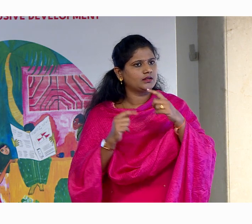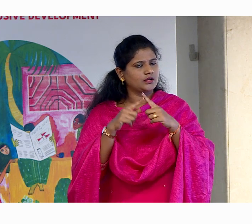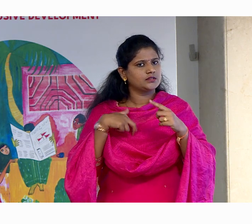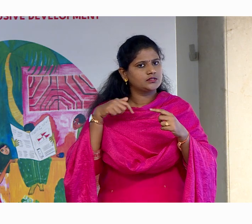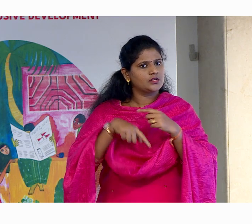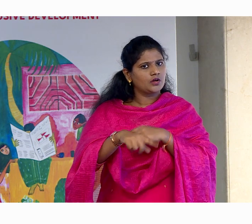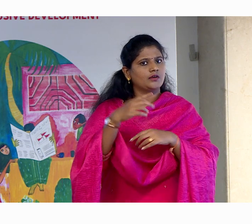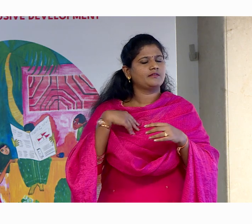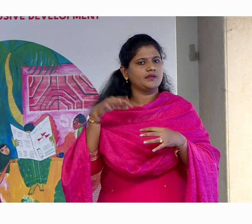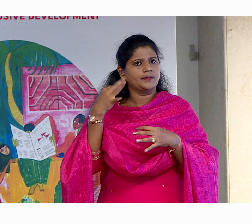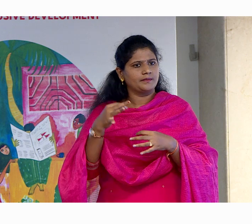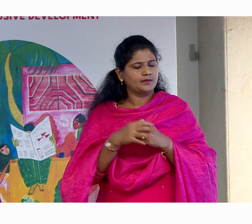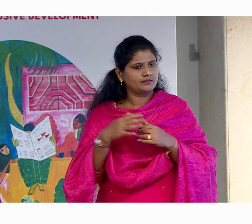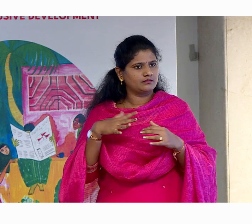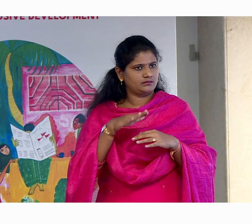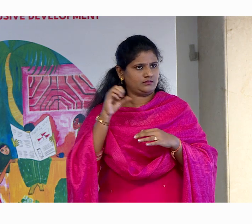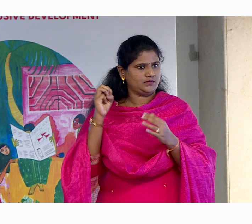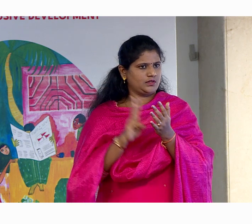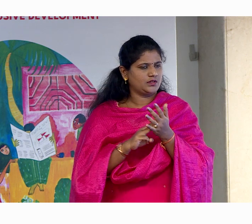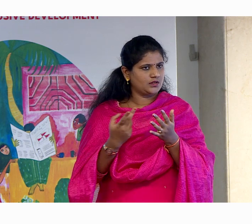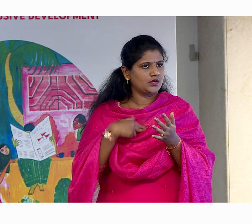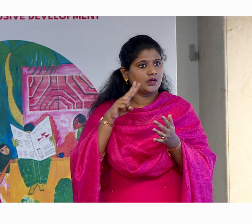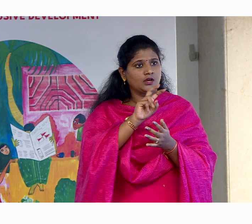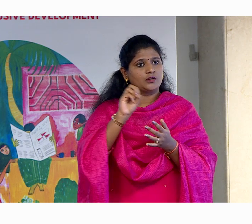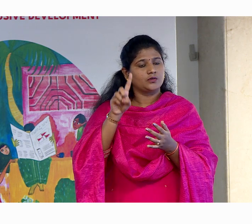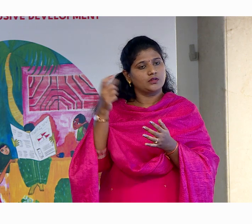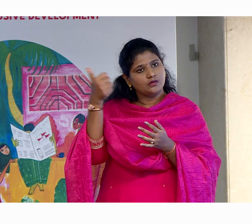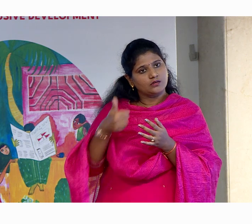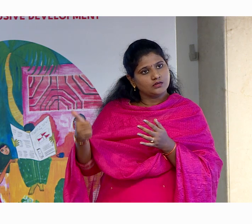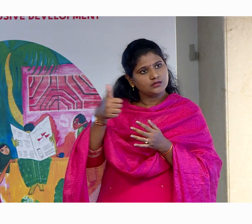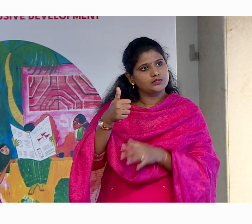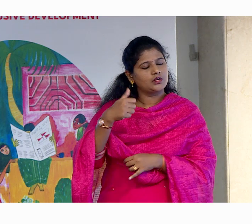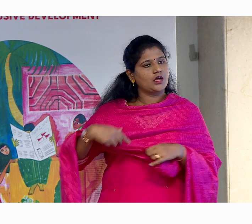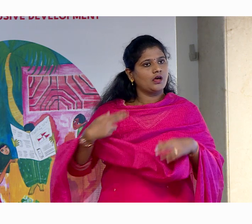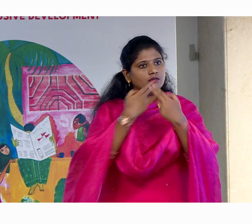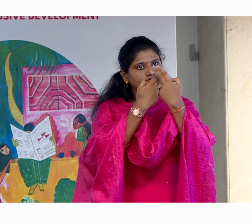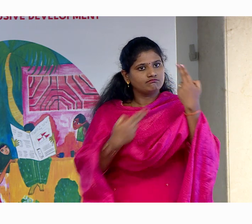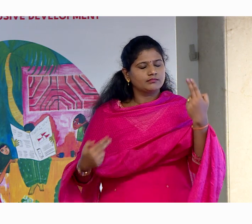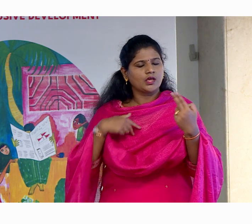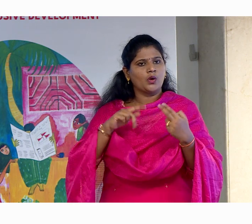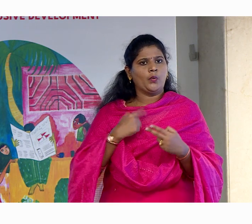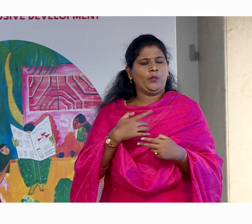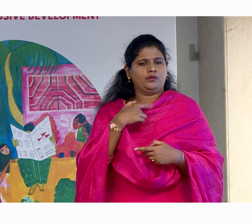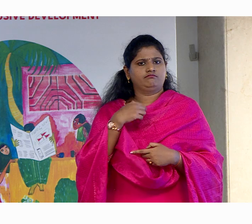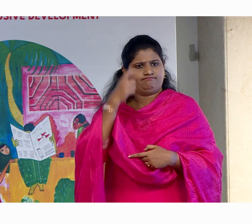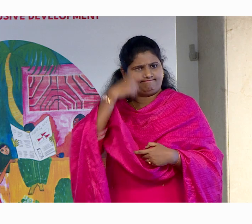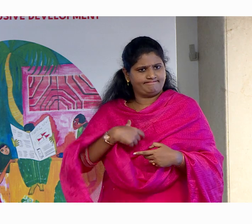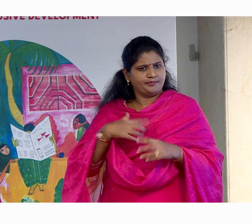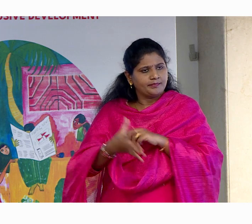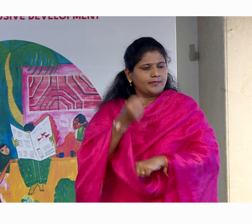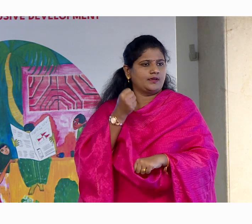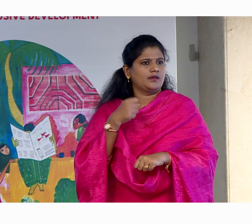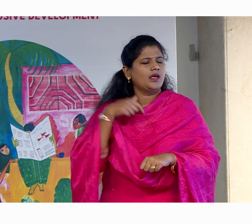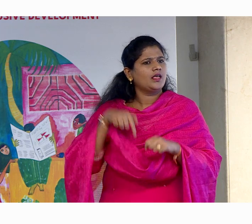to the papers and so on about this. The 2016 one is a nice 2-page summary, which you might find useful. Now, the point about